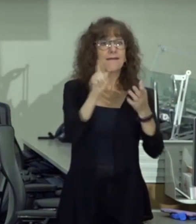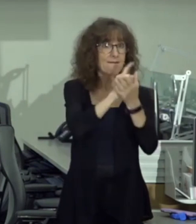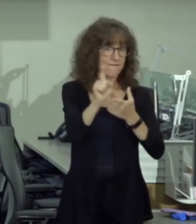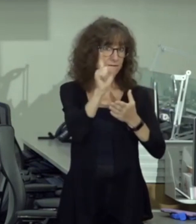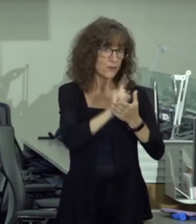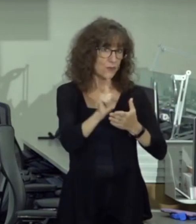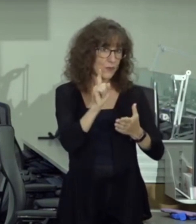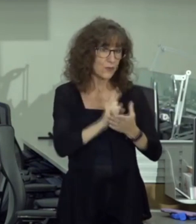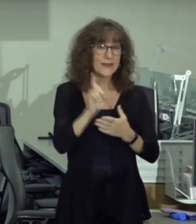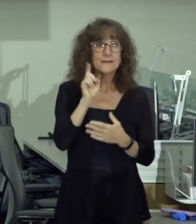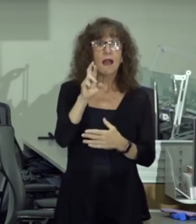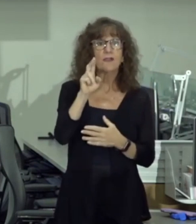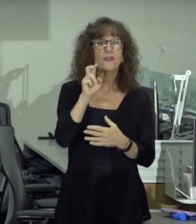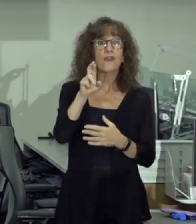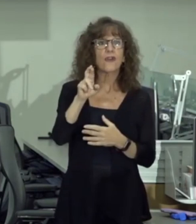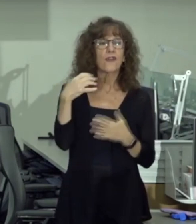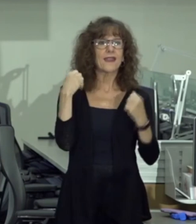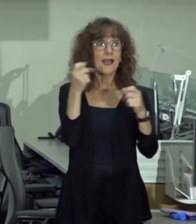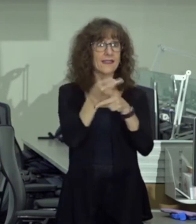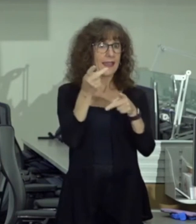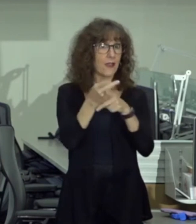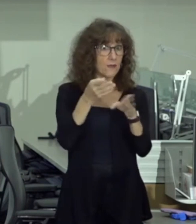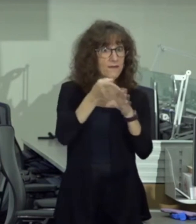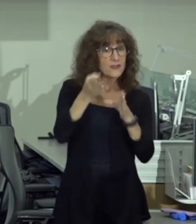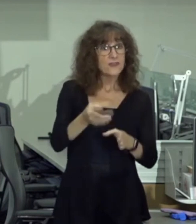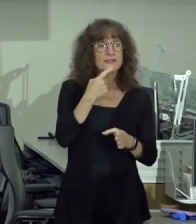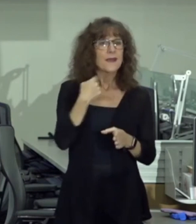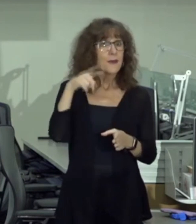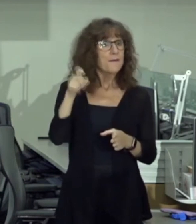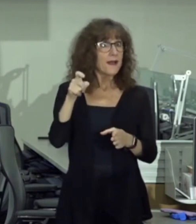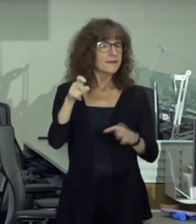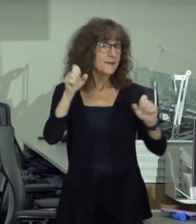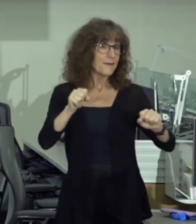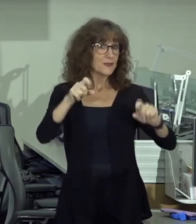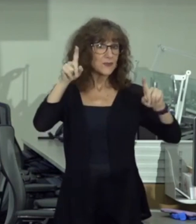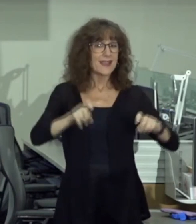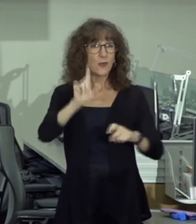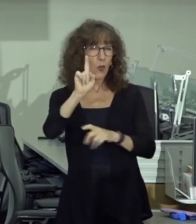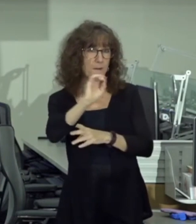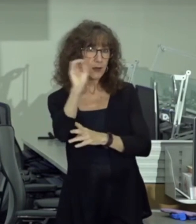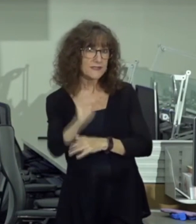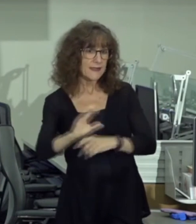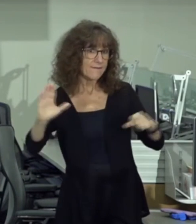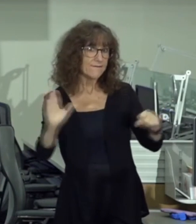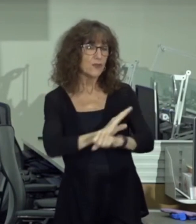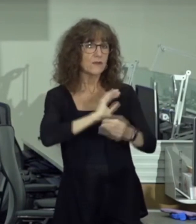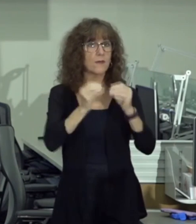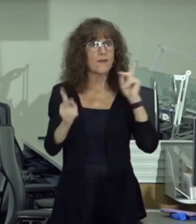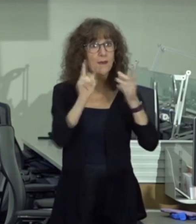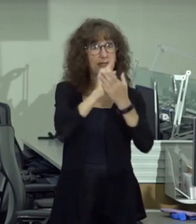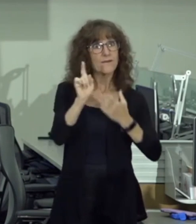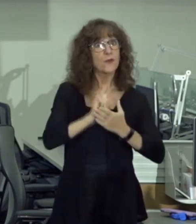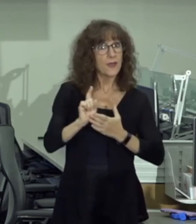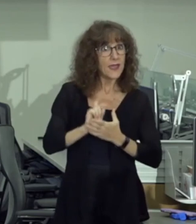week. Dr. Carter and all of the healthcare professionals tell us that we need to be able to test at least 1% of our entire population per